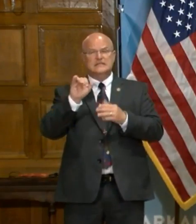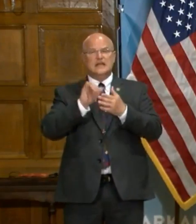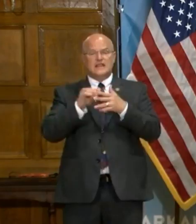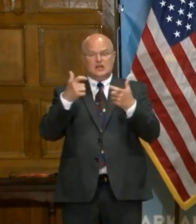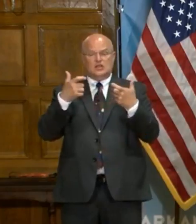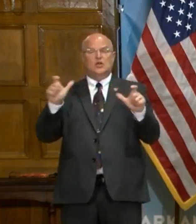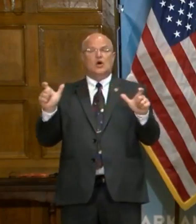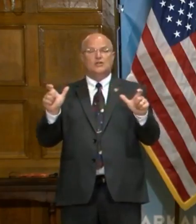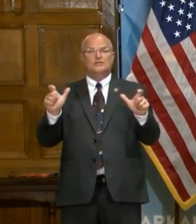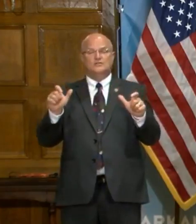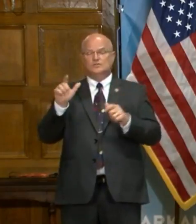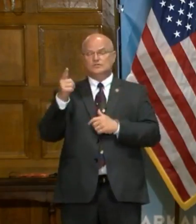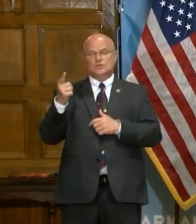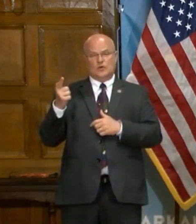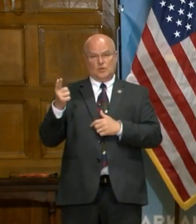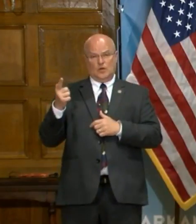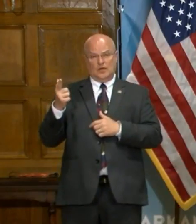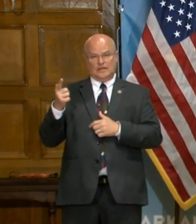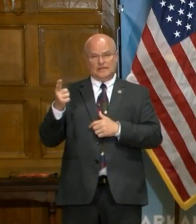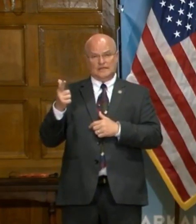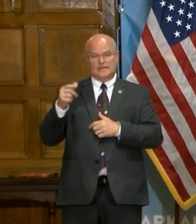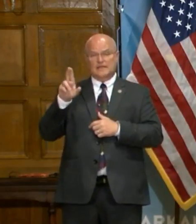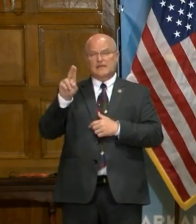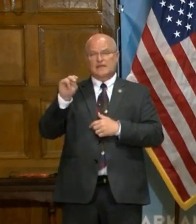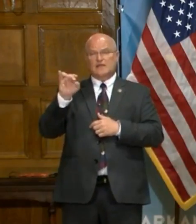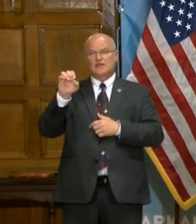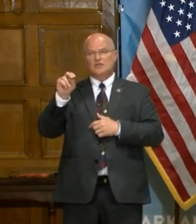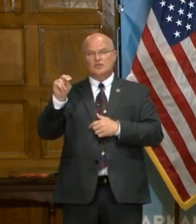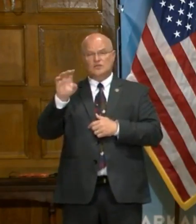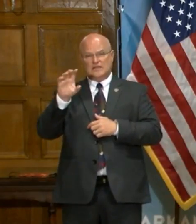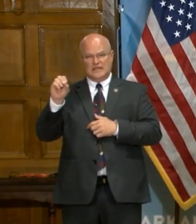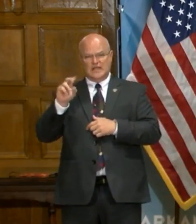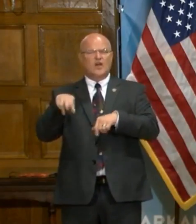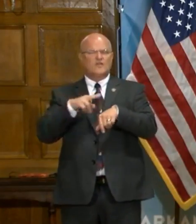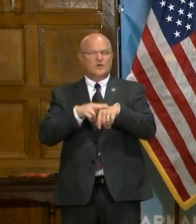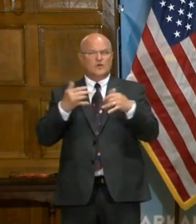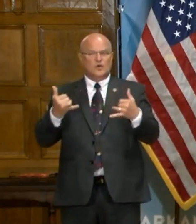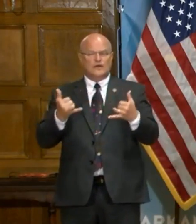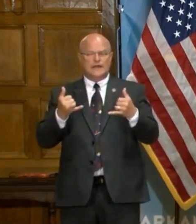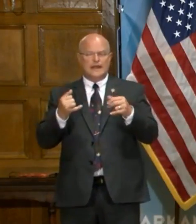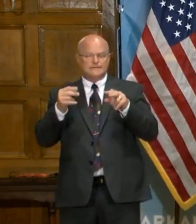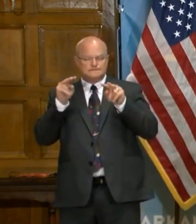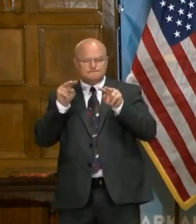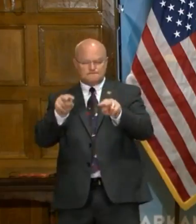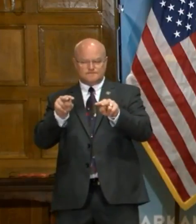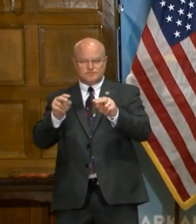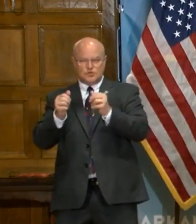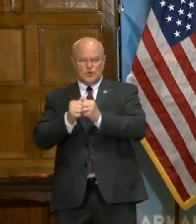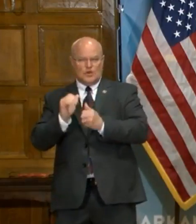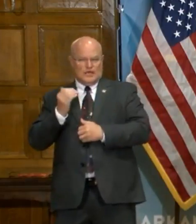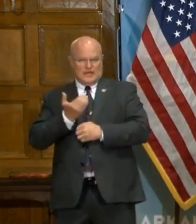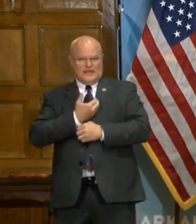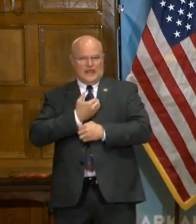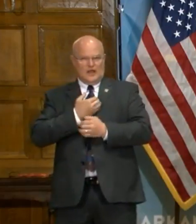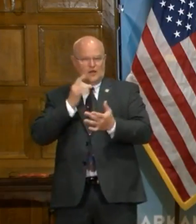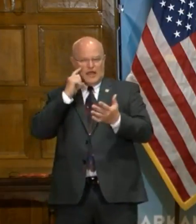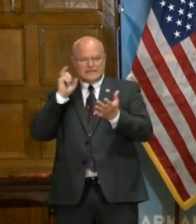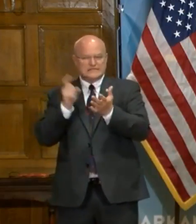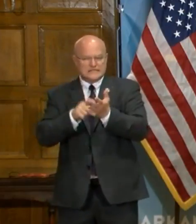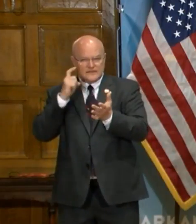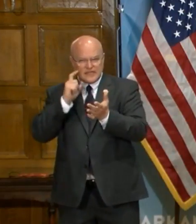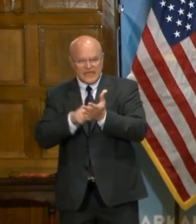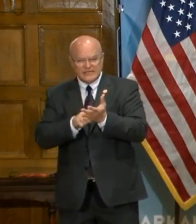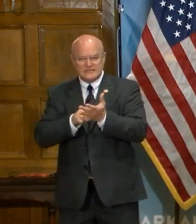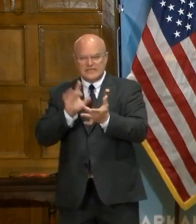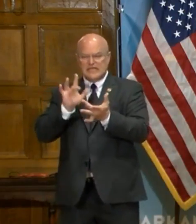the largest one was 21 in Union County. Of course, we will now engage with our identification,